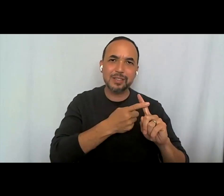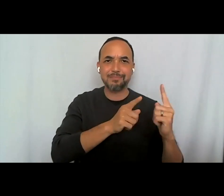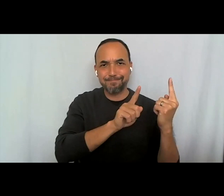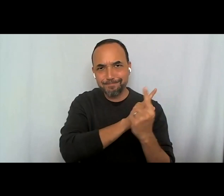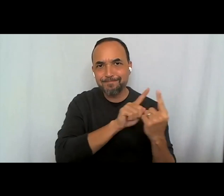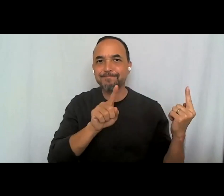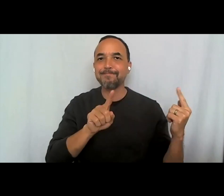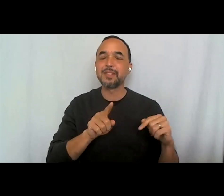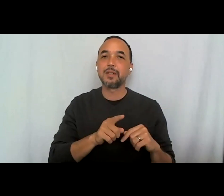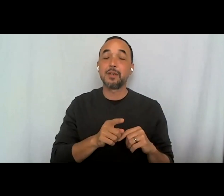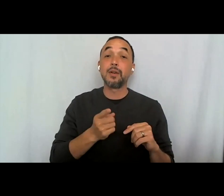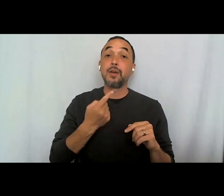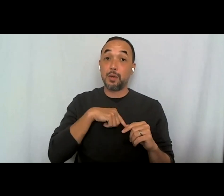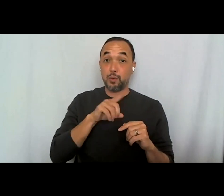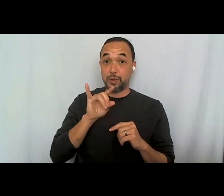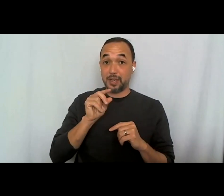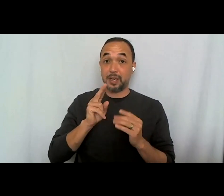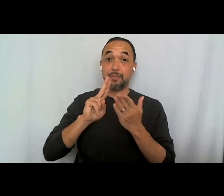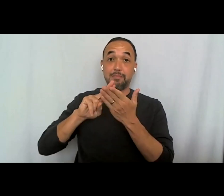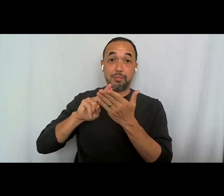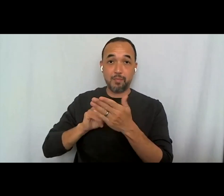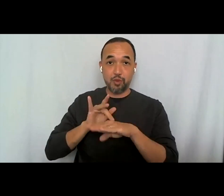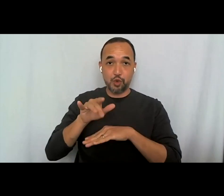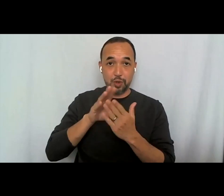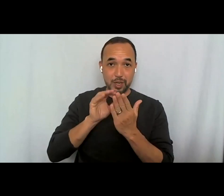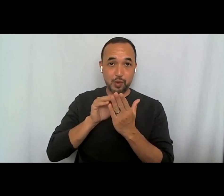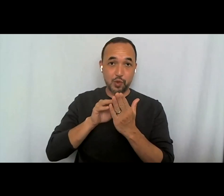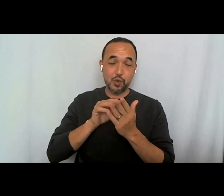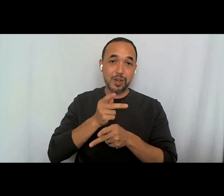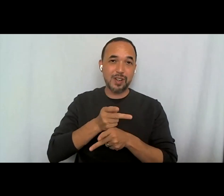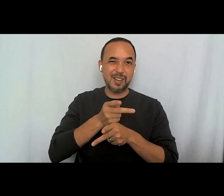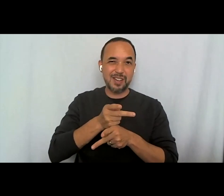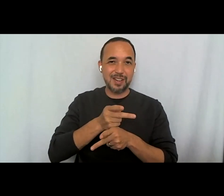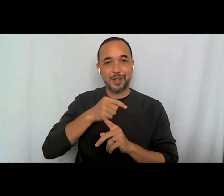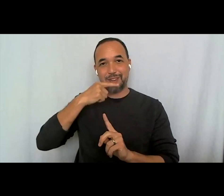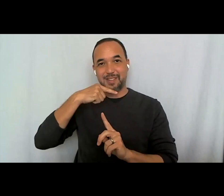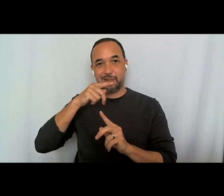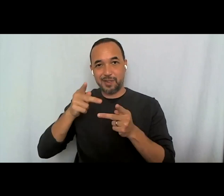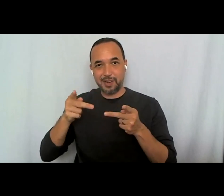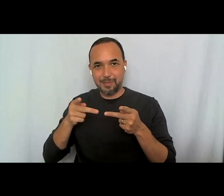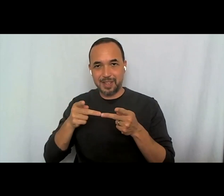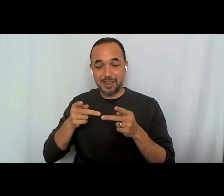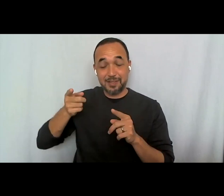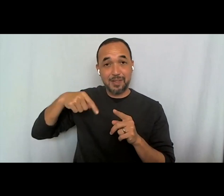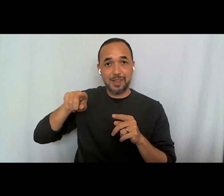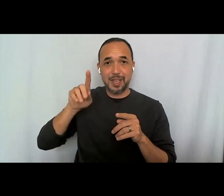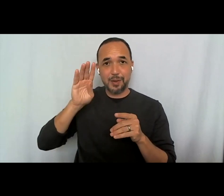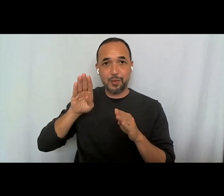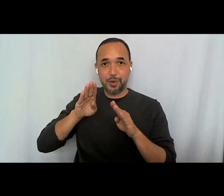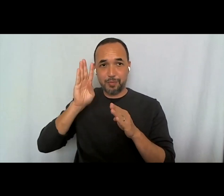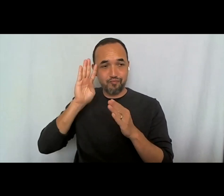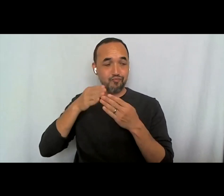We did enroll him in early learning daycare, which is hearing, and they were very open to helping him with hearing